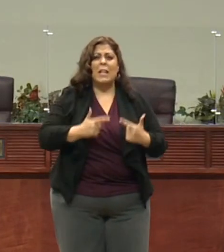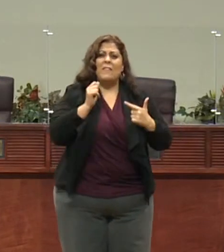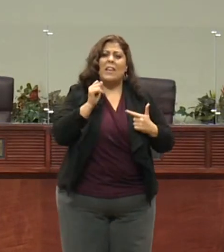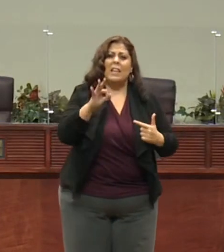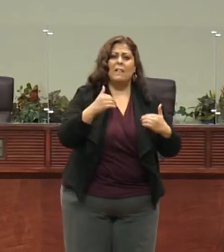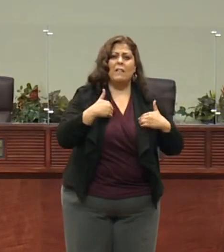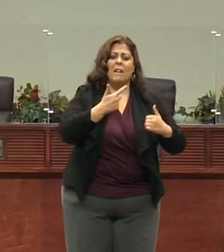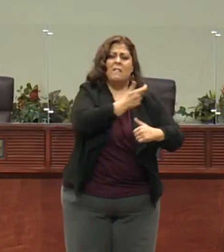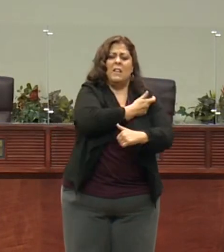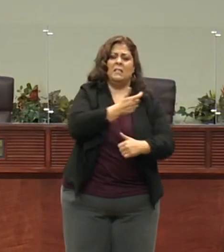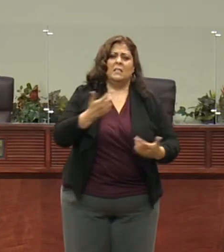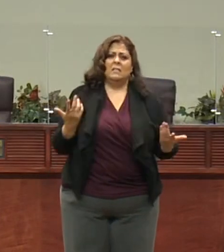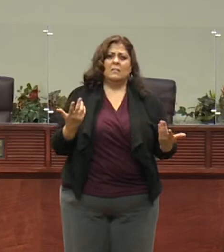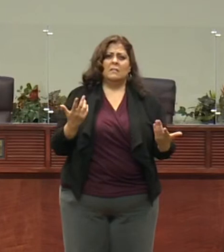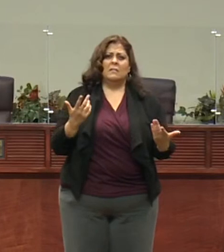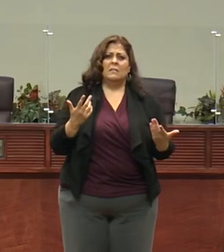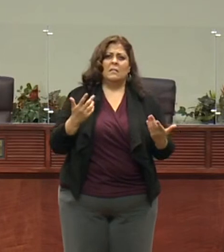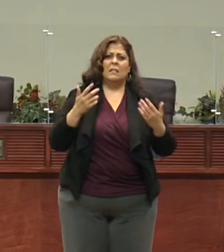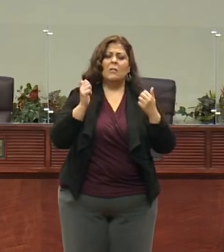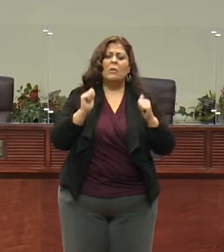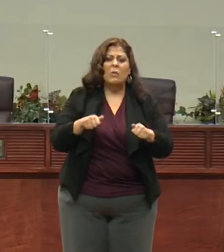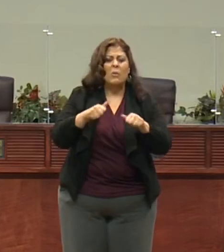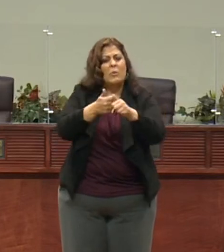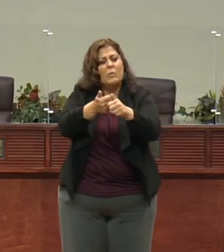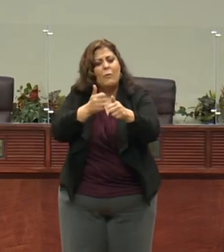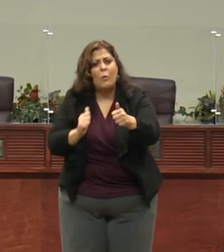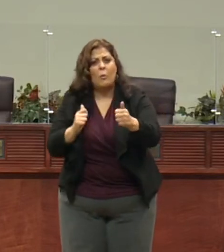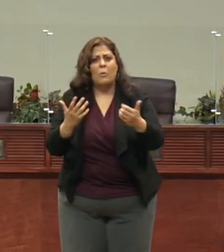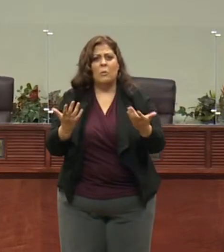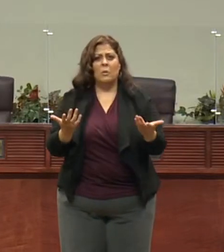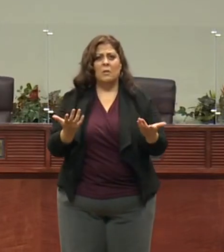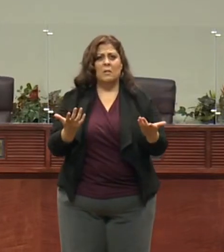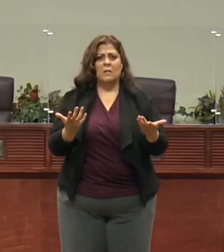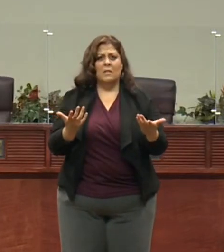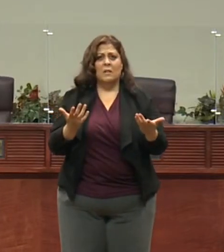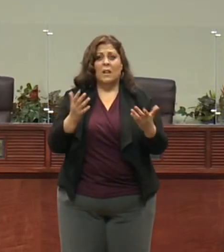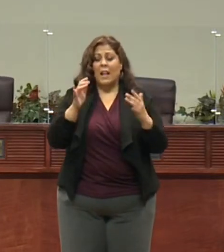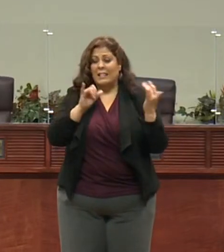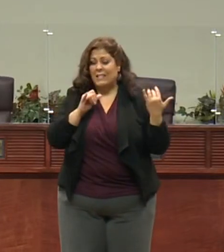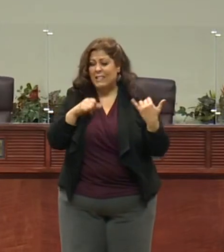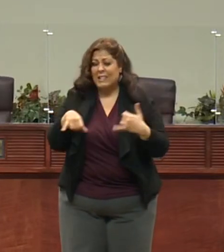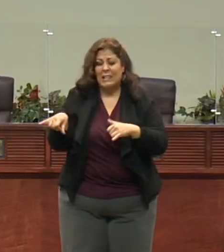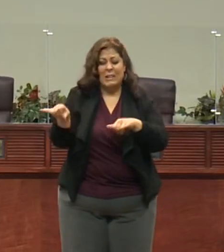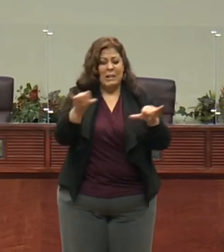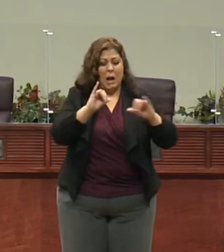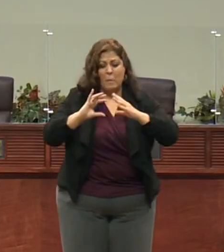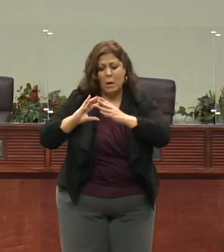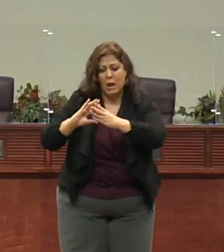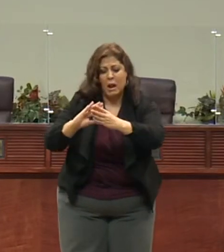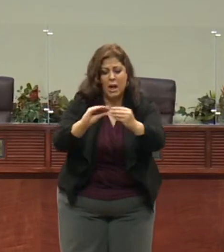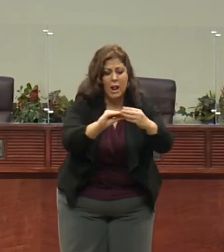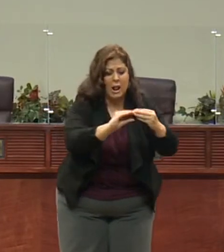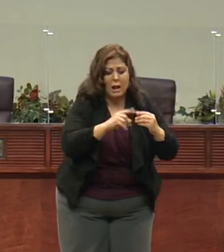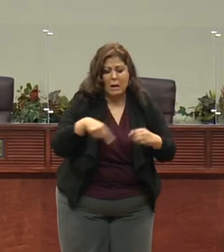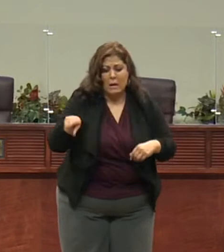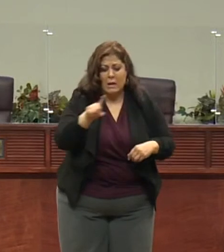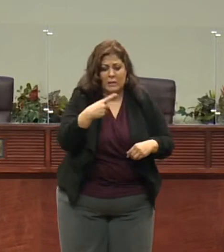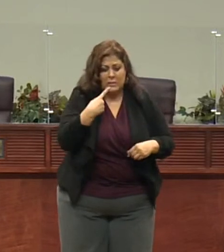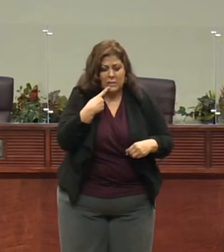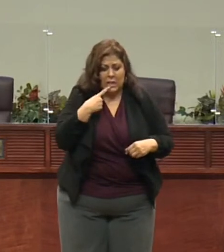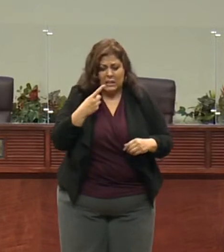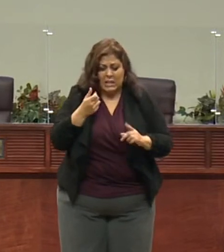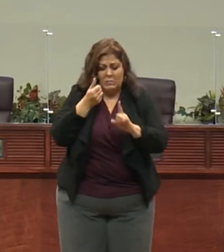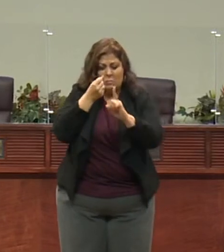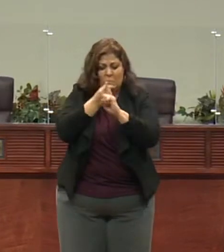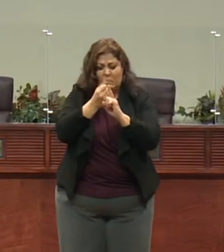with something that has been now a common thing that we hear from patients that are in the hospital, get very sick